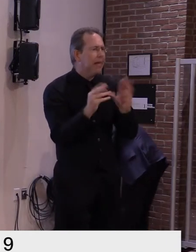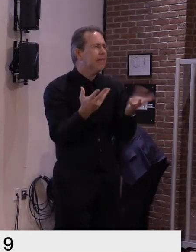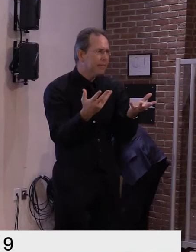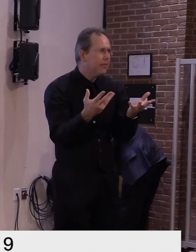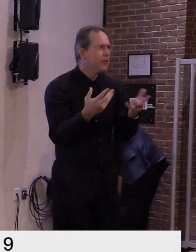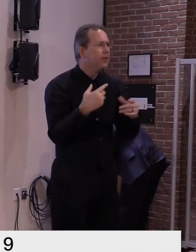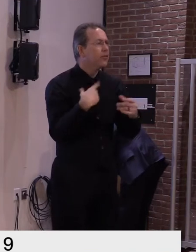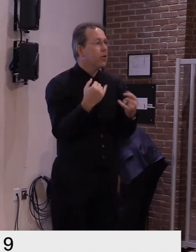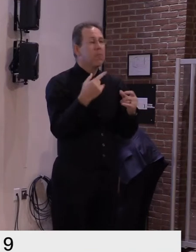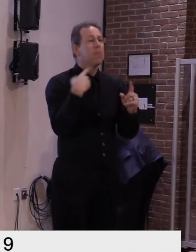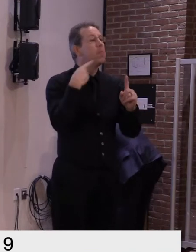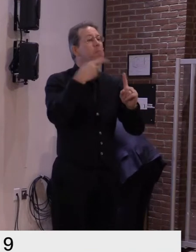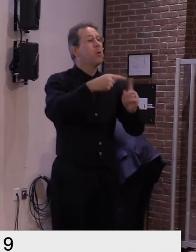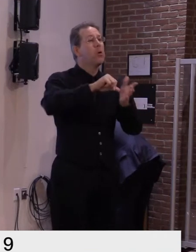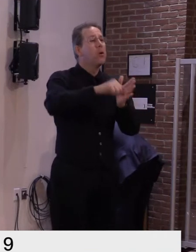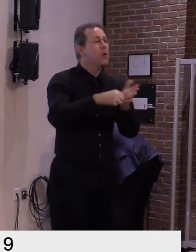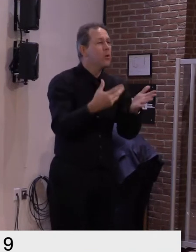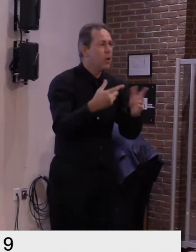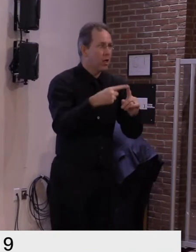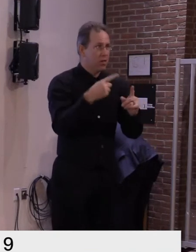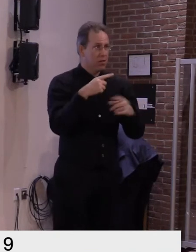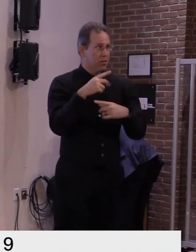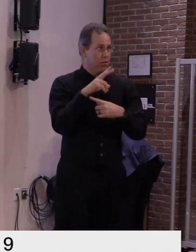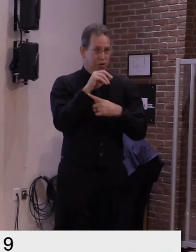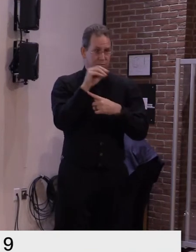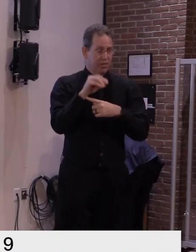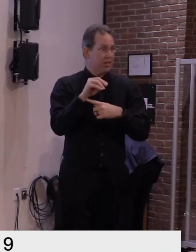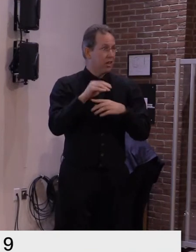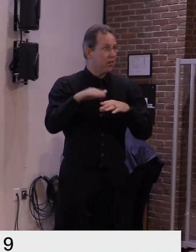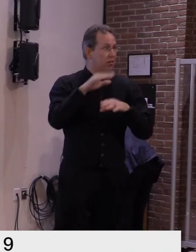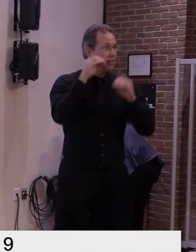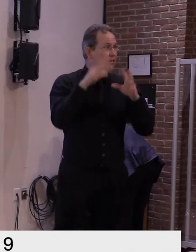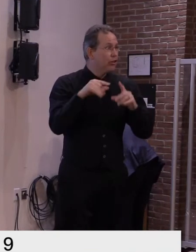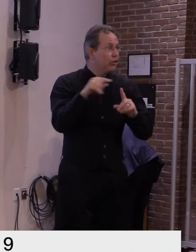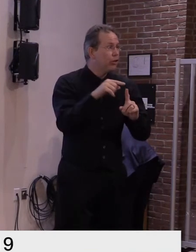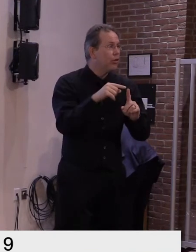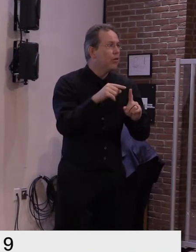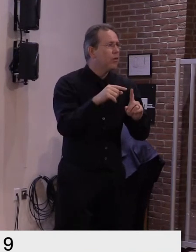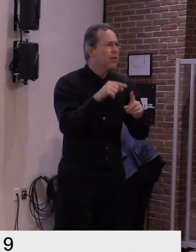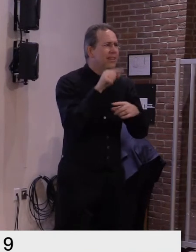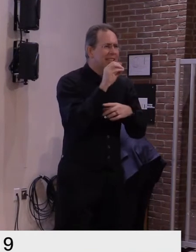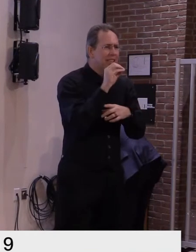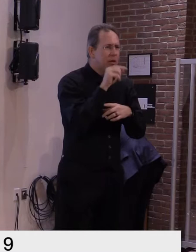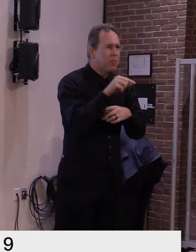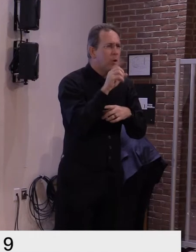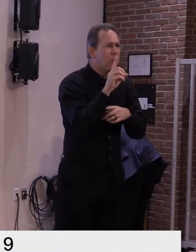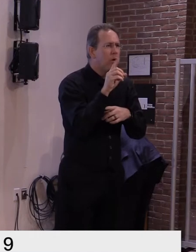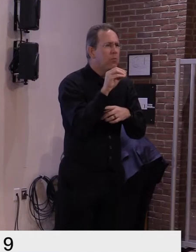0.17%. Still substantially lower than the statewide positivity rate, which is about 2.9%.